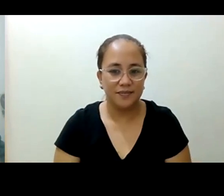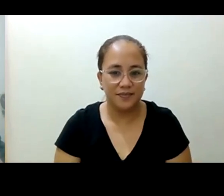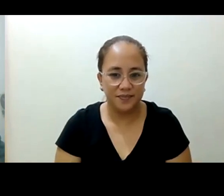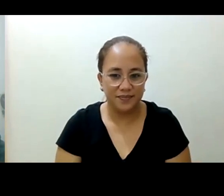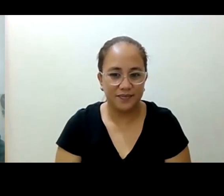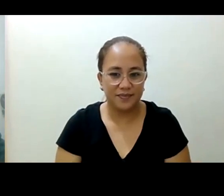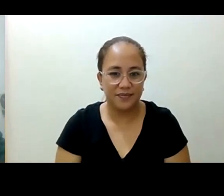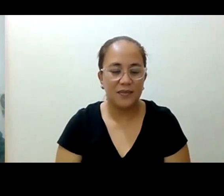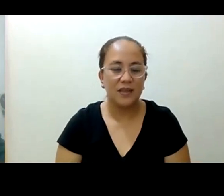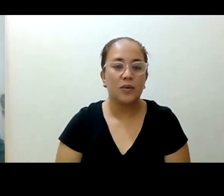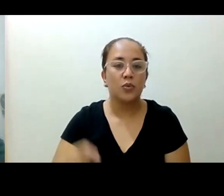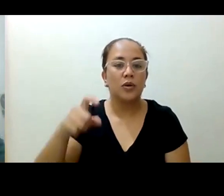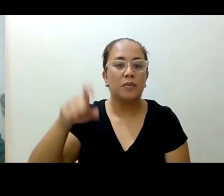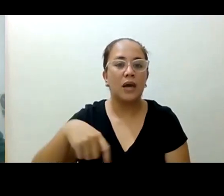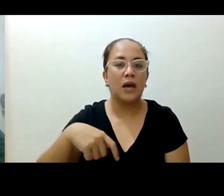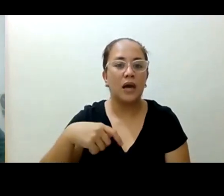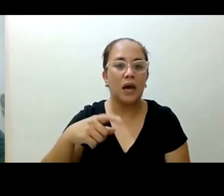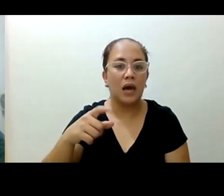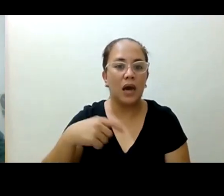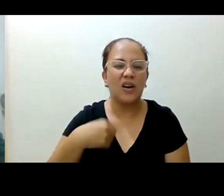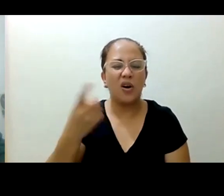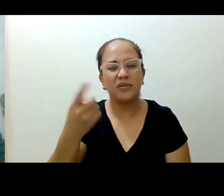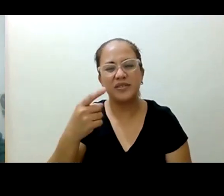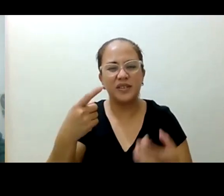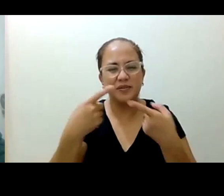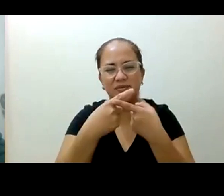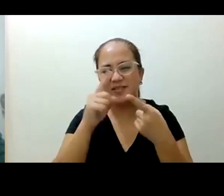So you have to be, it is sort of a trick question, but